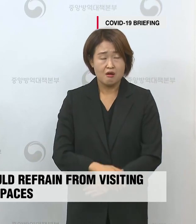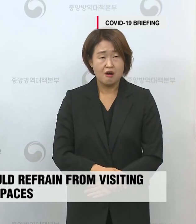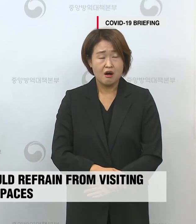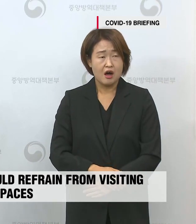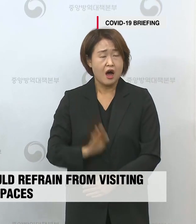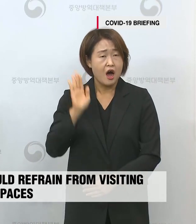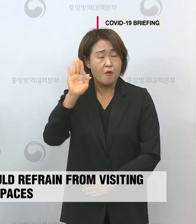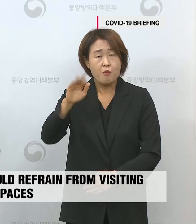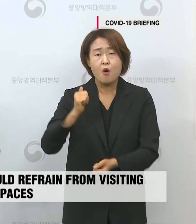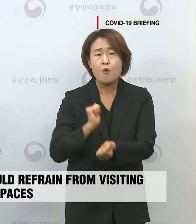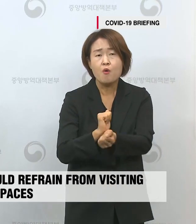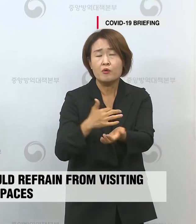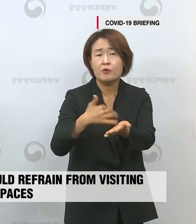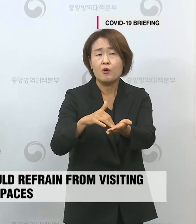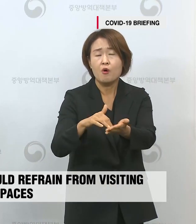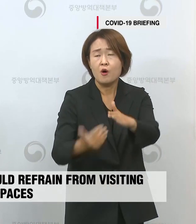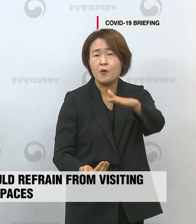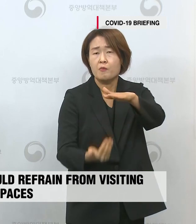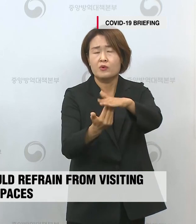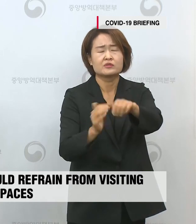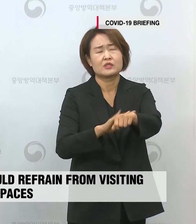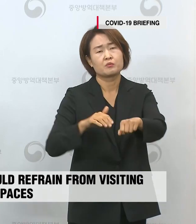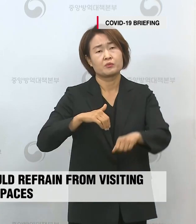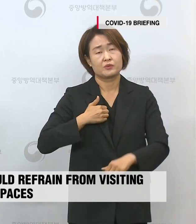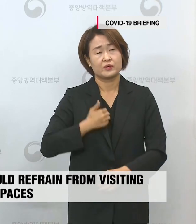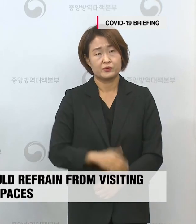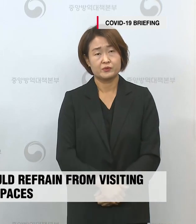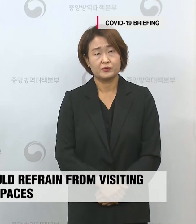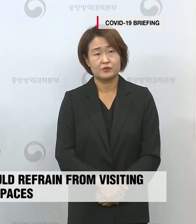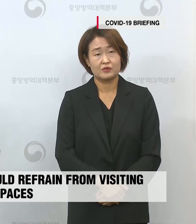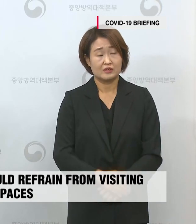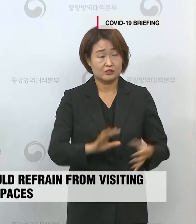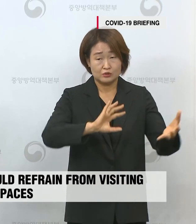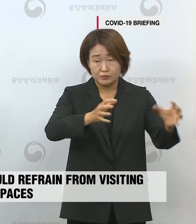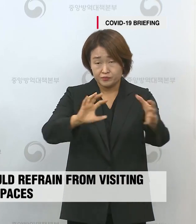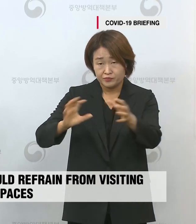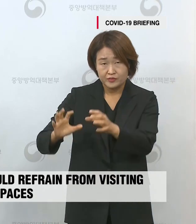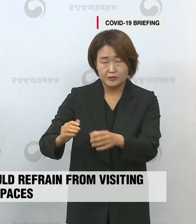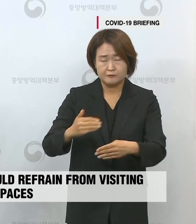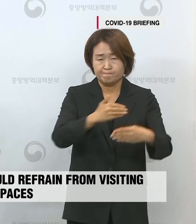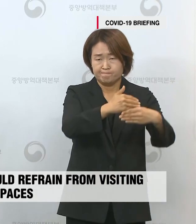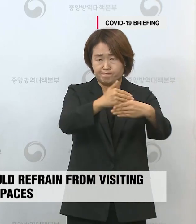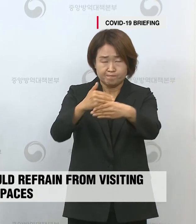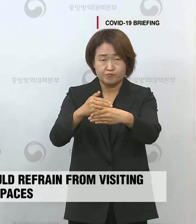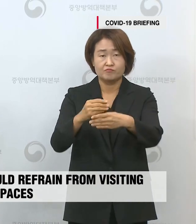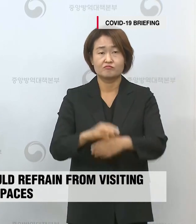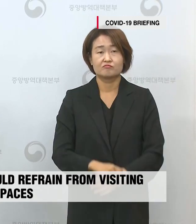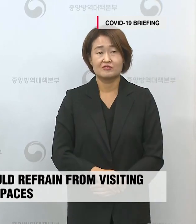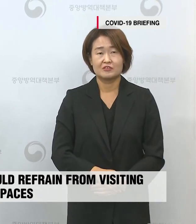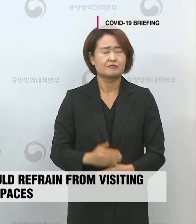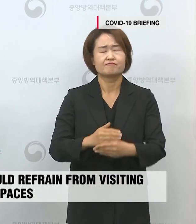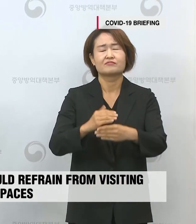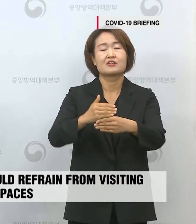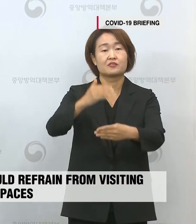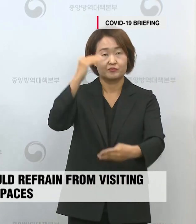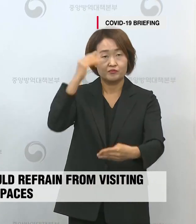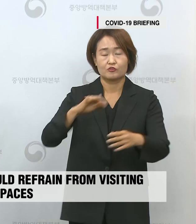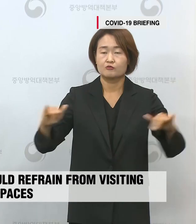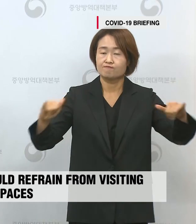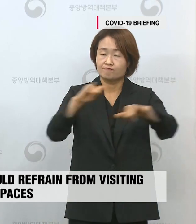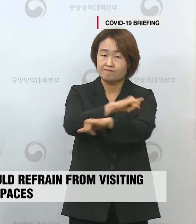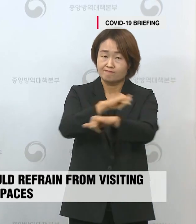basis. Therefore, no one country can expect and forecast the peak of the infection, and many